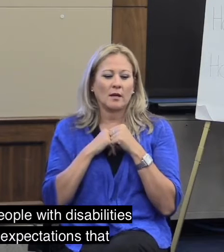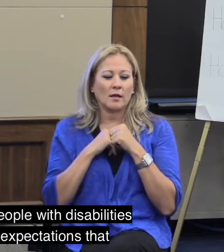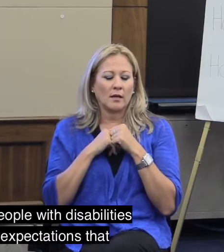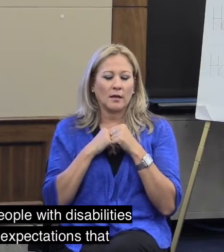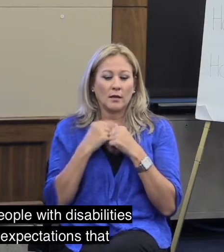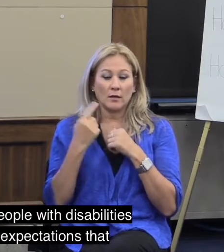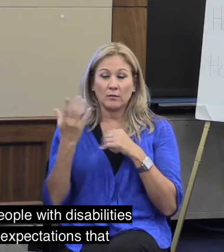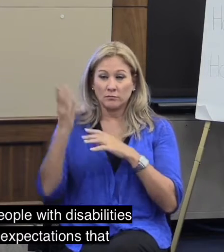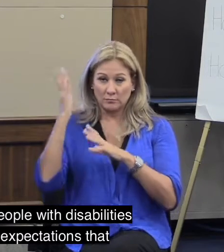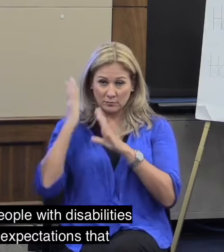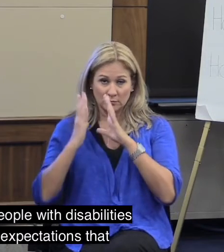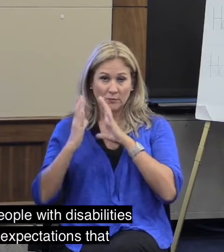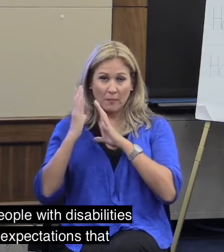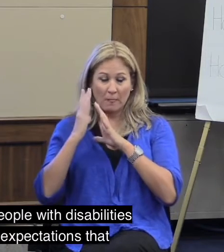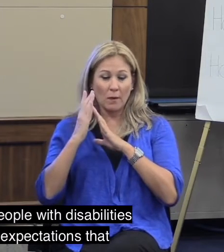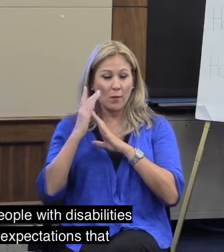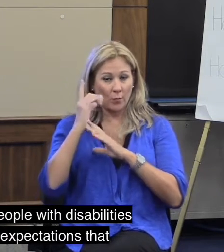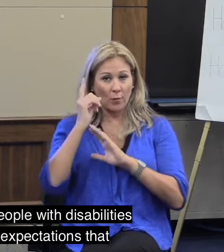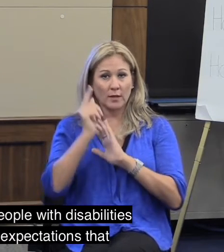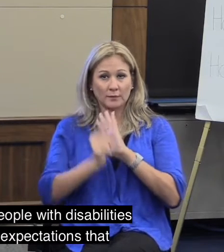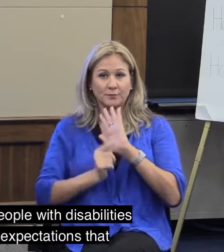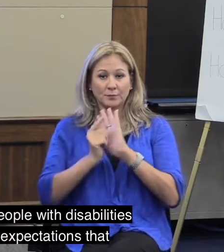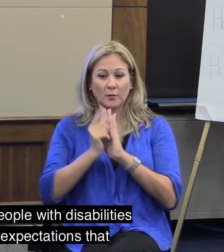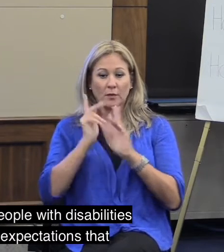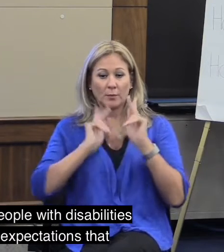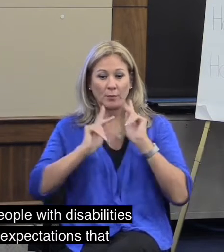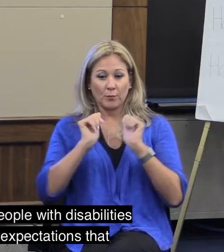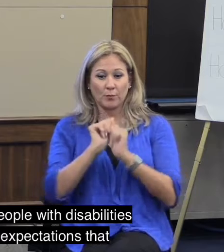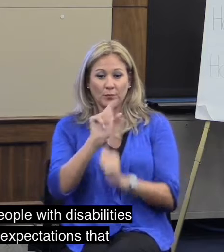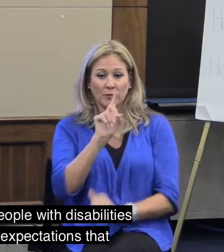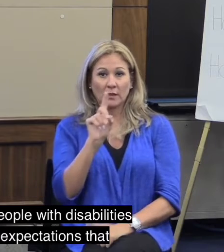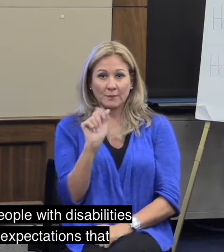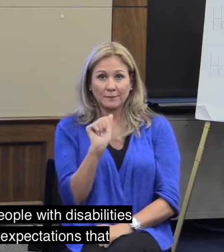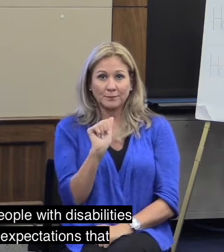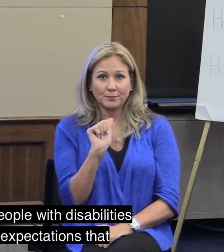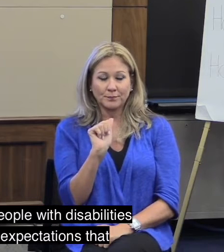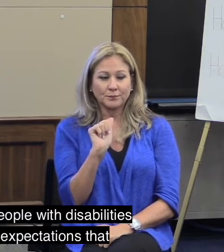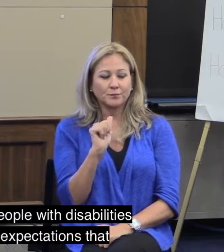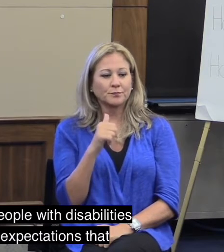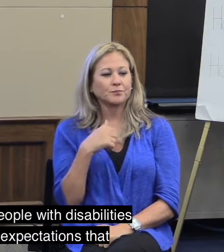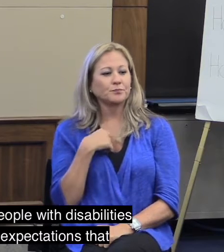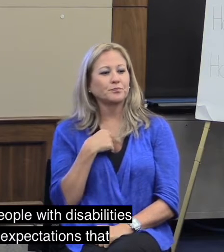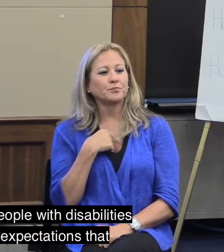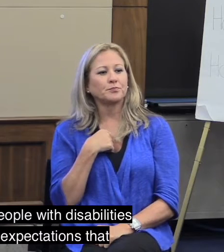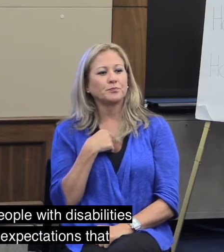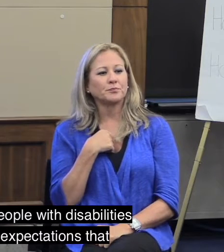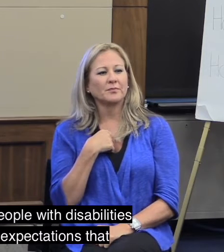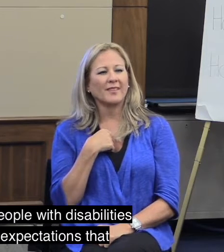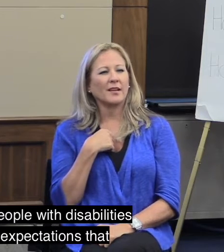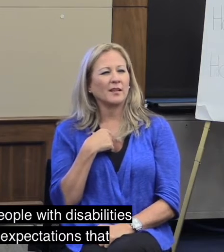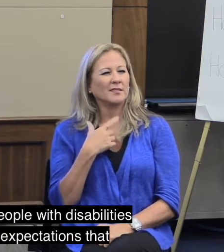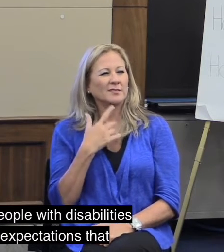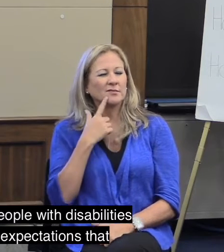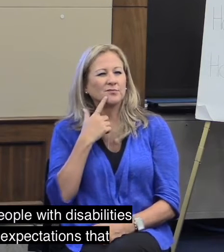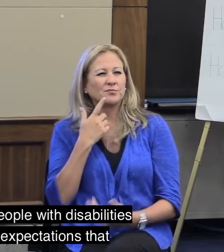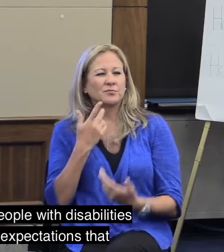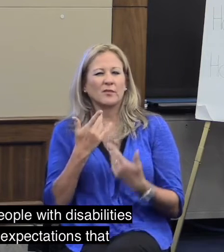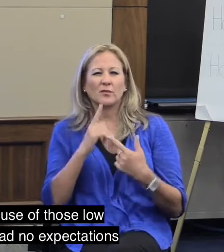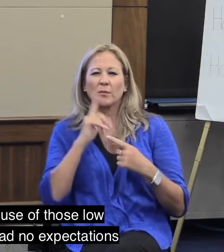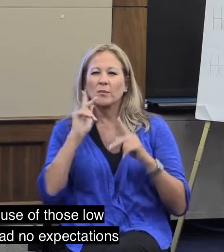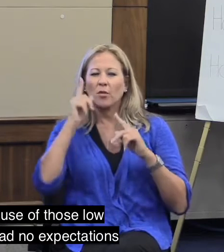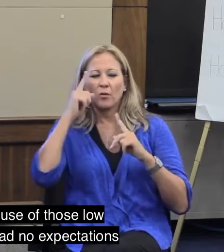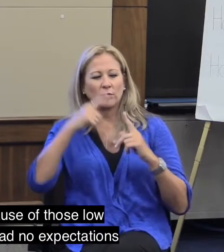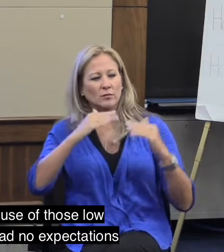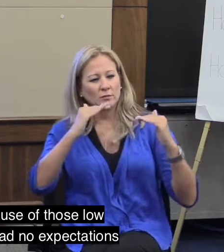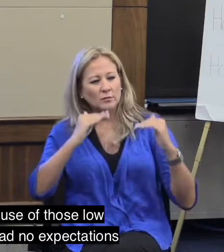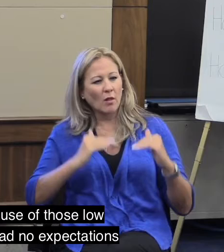a time when we as people with disabilities were subjected to such low expectations that